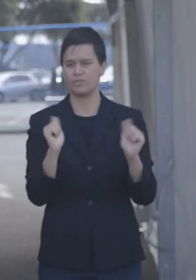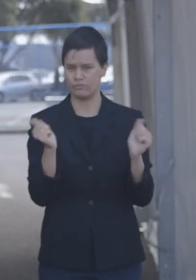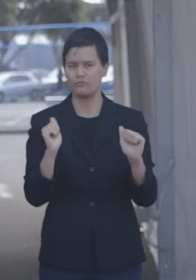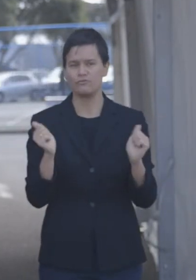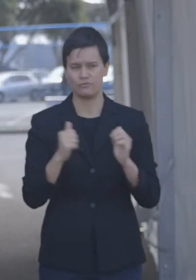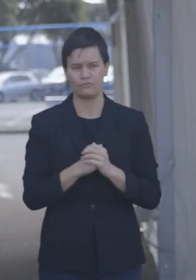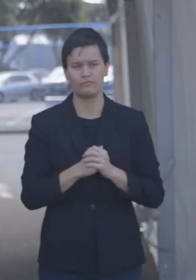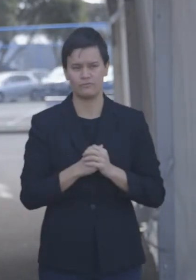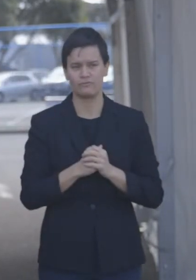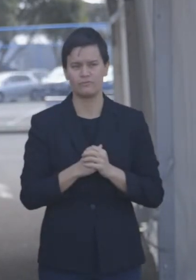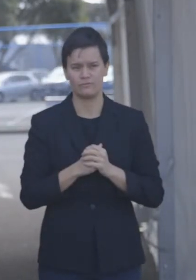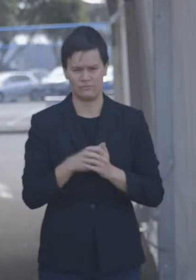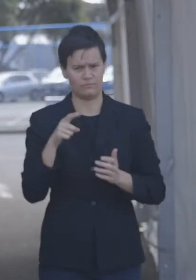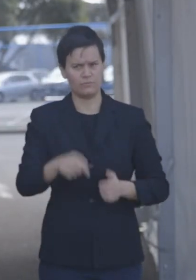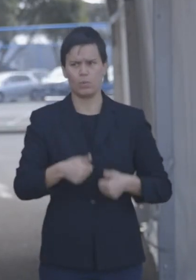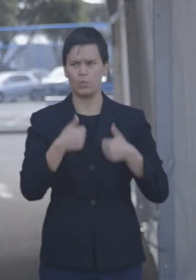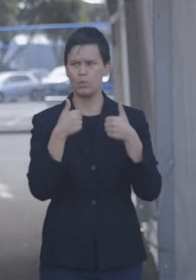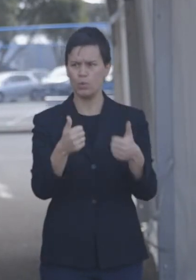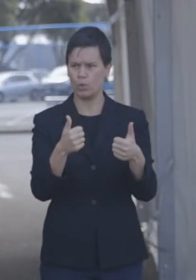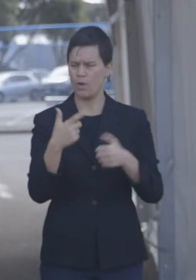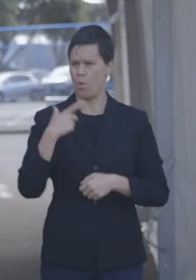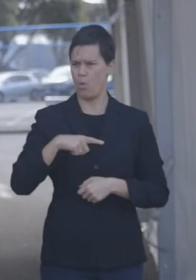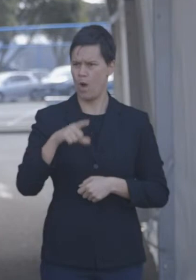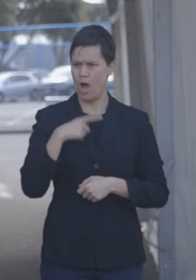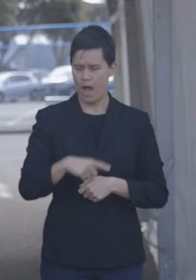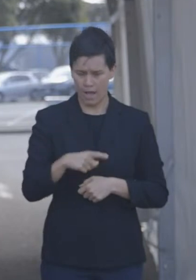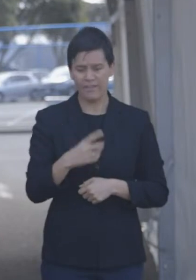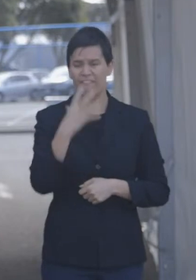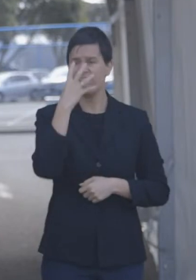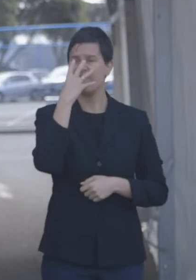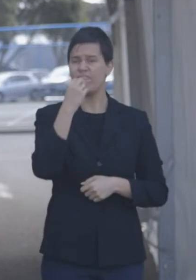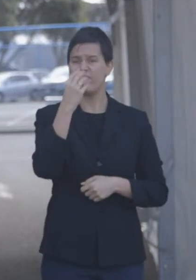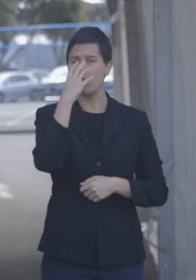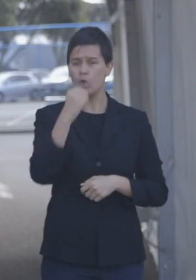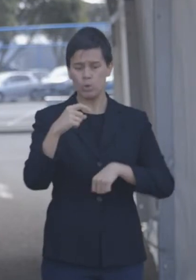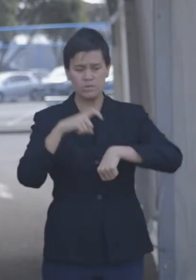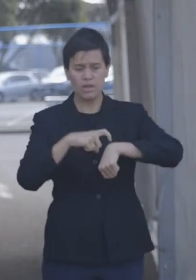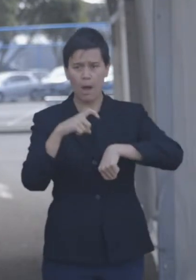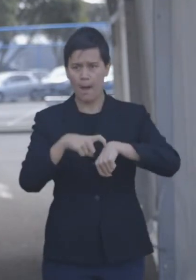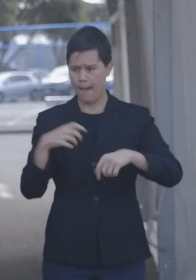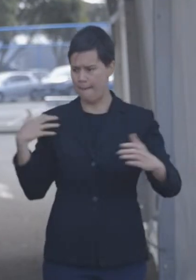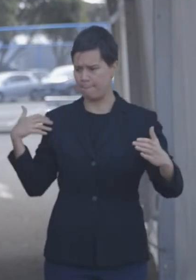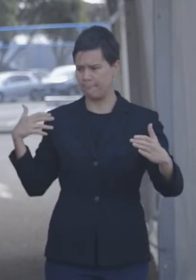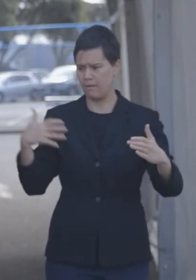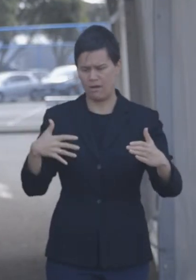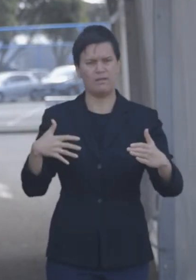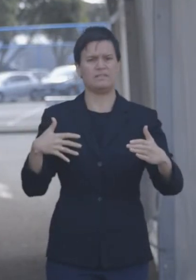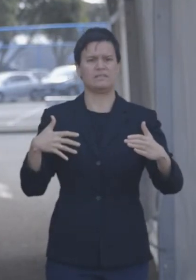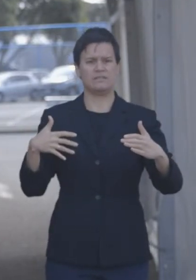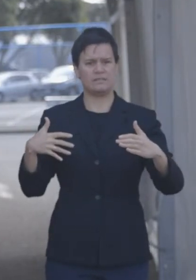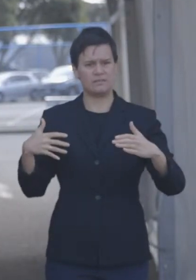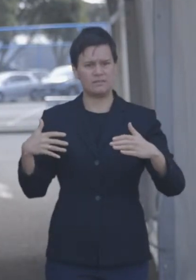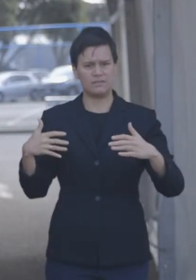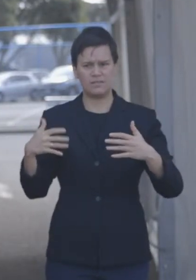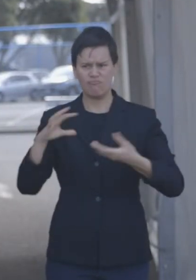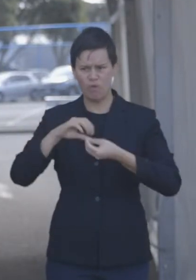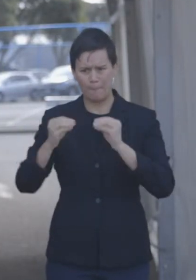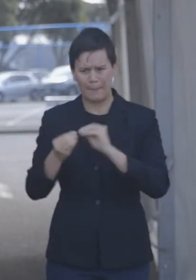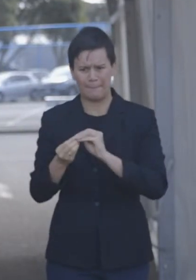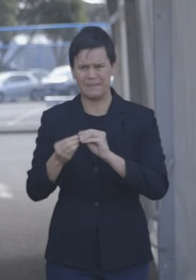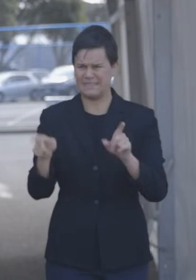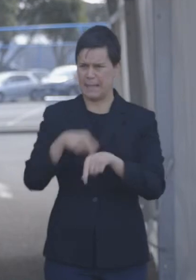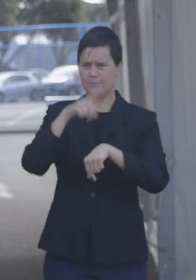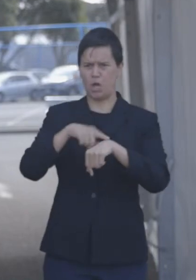particularly pleasing given the program did face challenges through both disruption to international